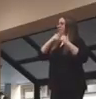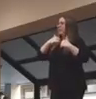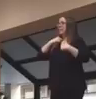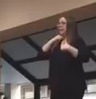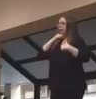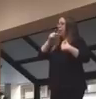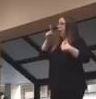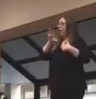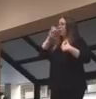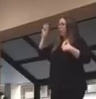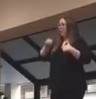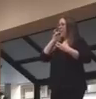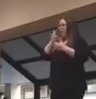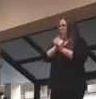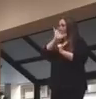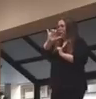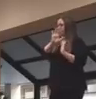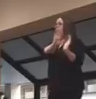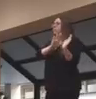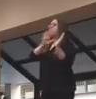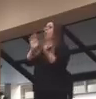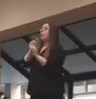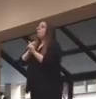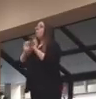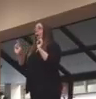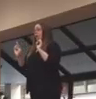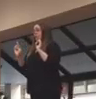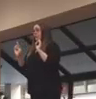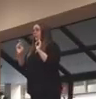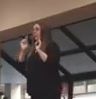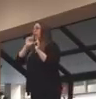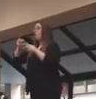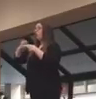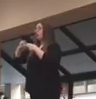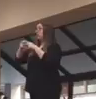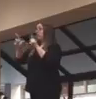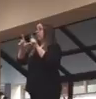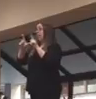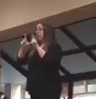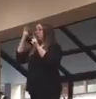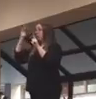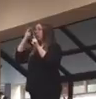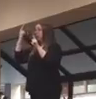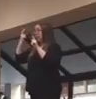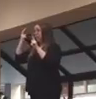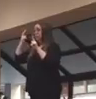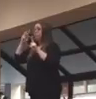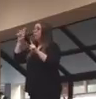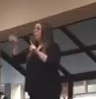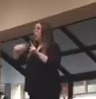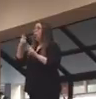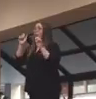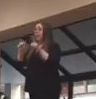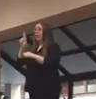So their requirements of taking the WIDA, I'm not 100% confident with that. But for